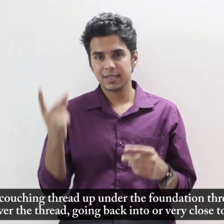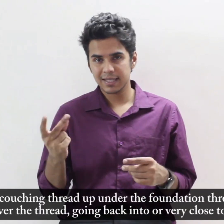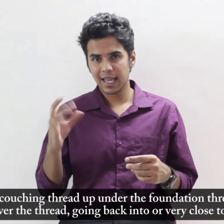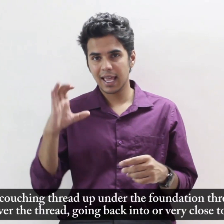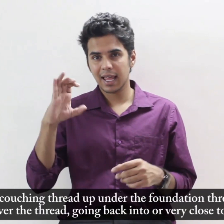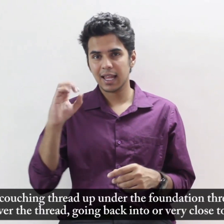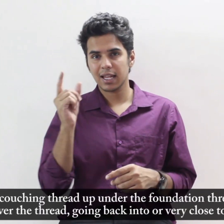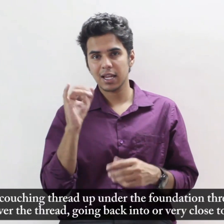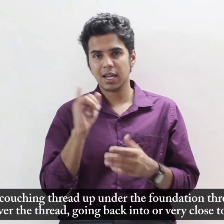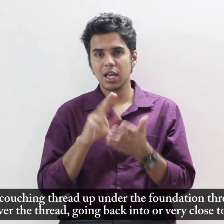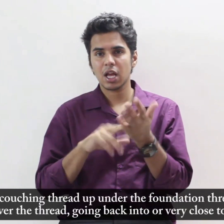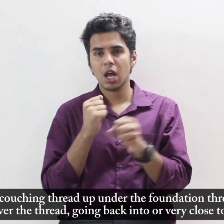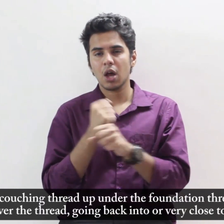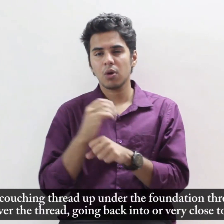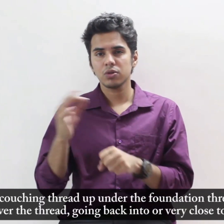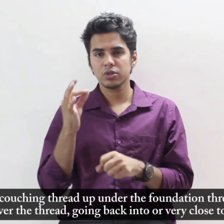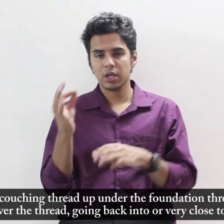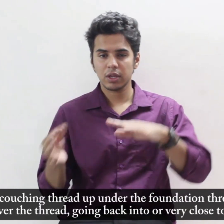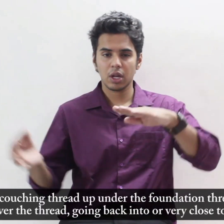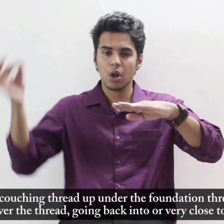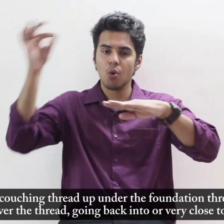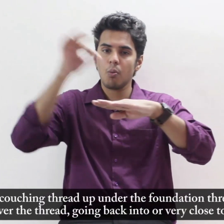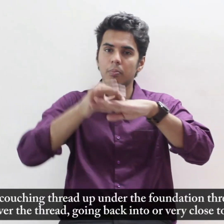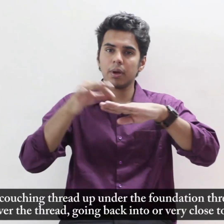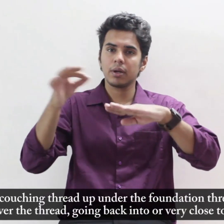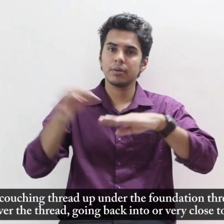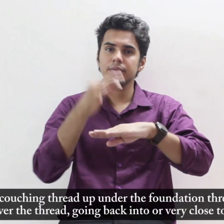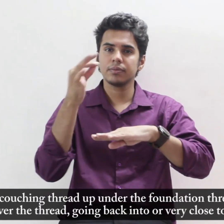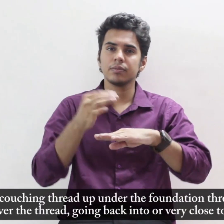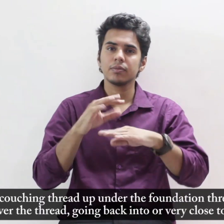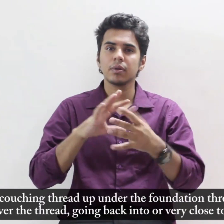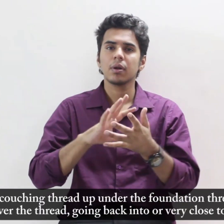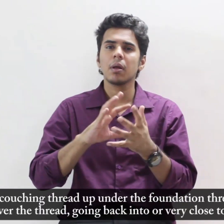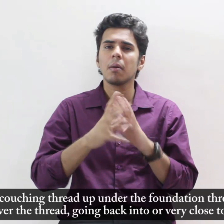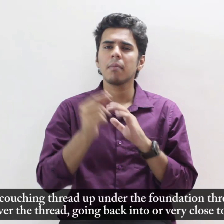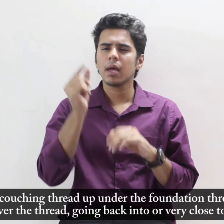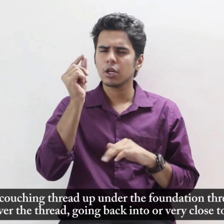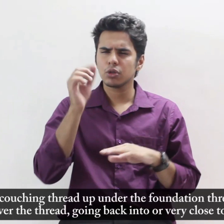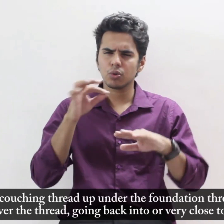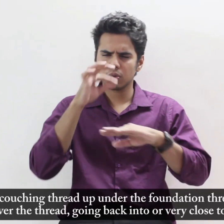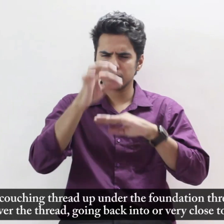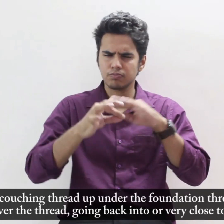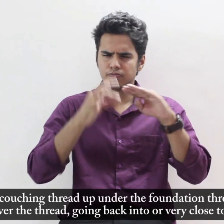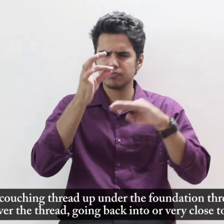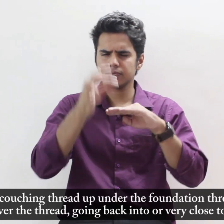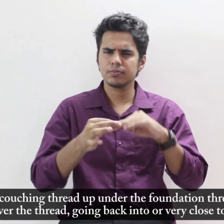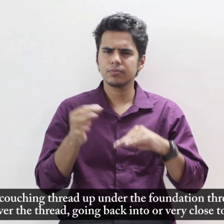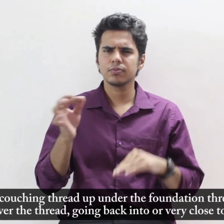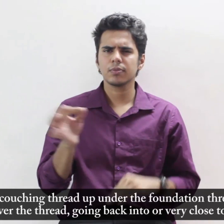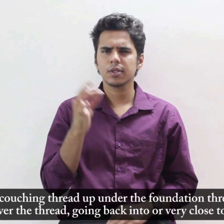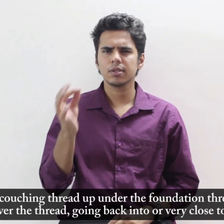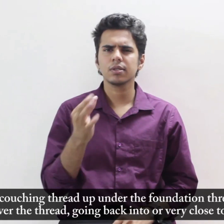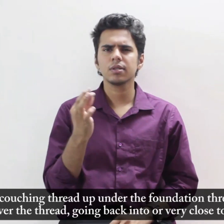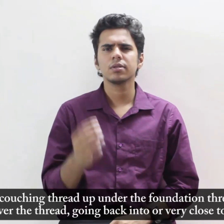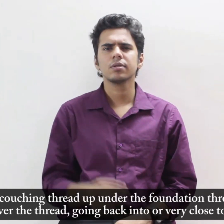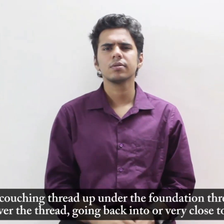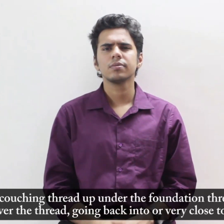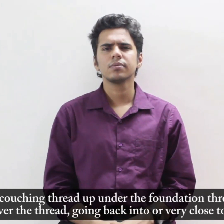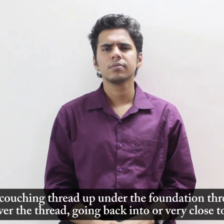Bring the couching thread up under the foundation thread and make a tiny stitch over the thread, going back into and very close